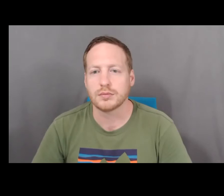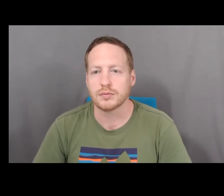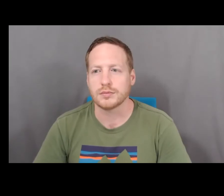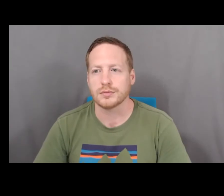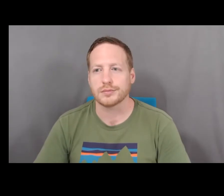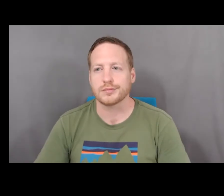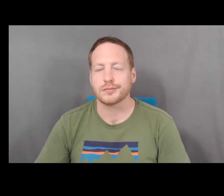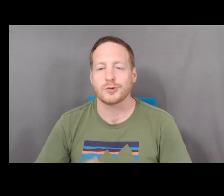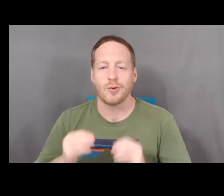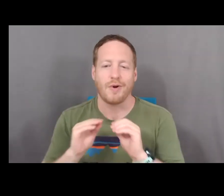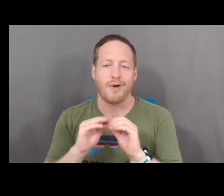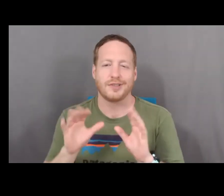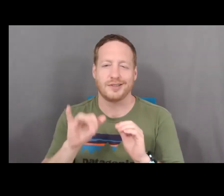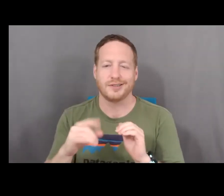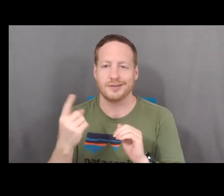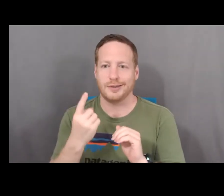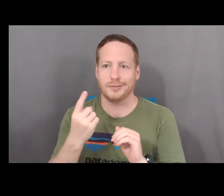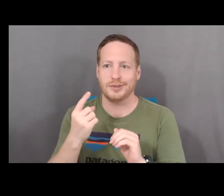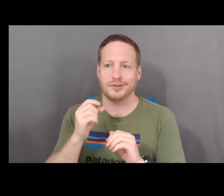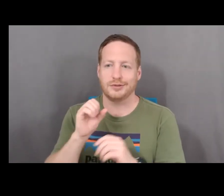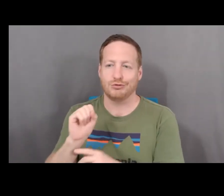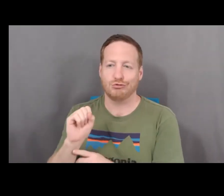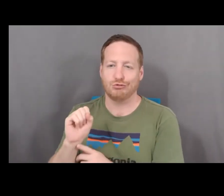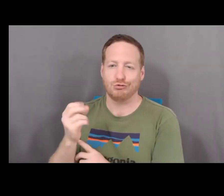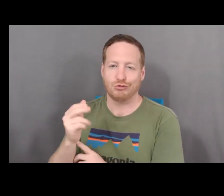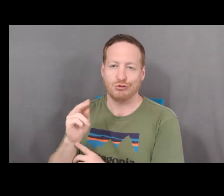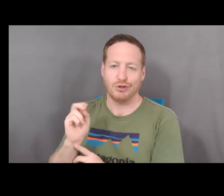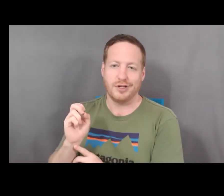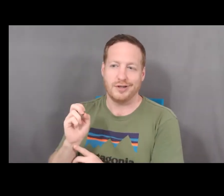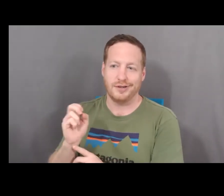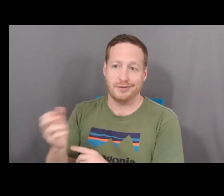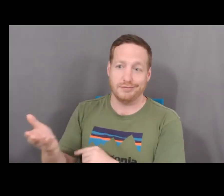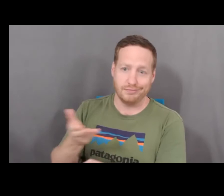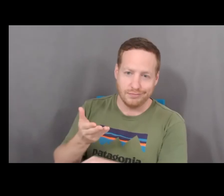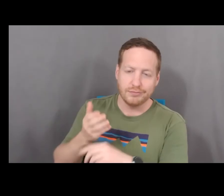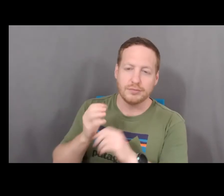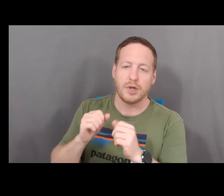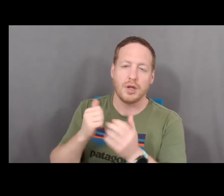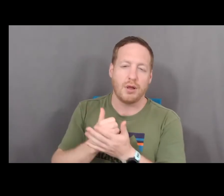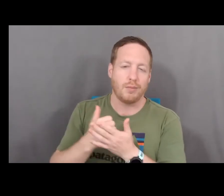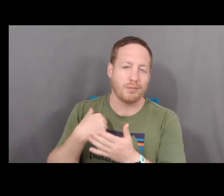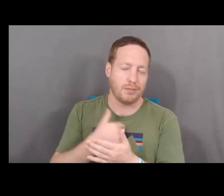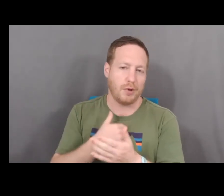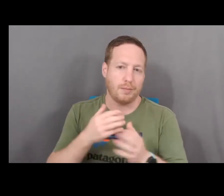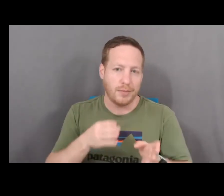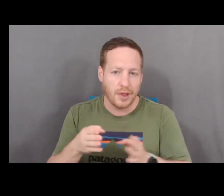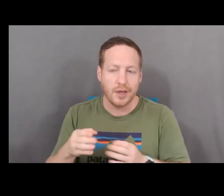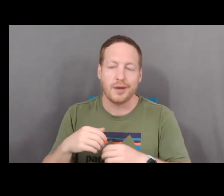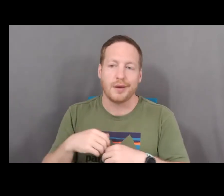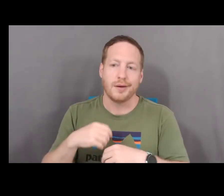fill my shoes. So obviously that's just something, again, Shane, once he's on board, he